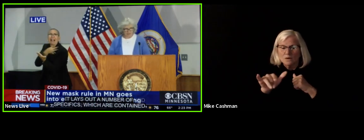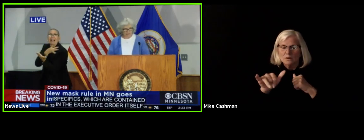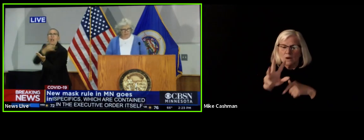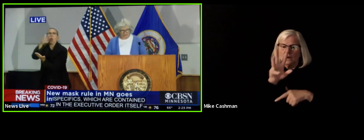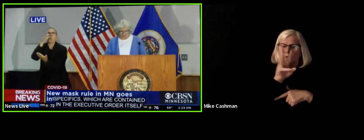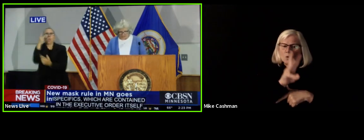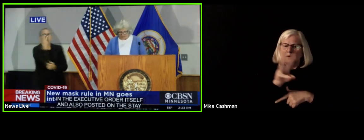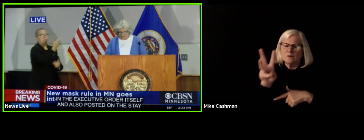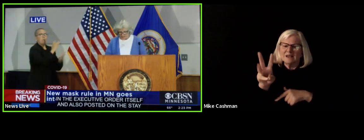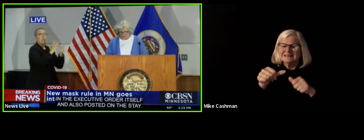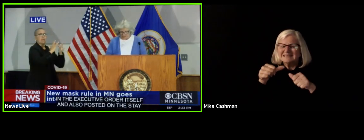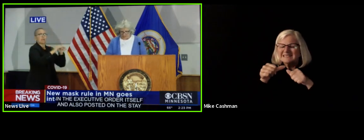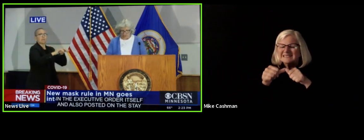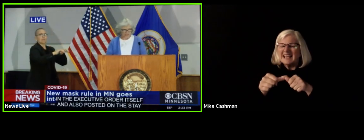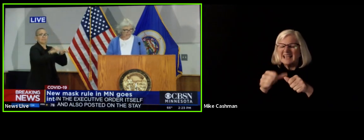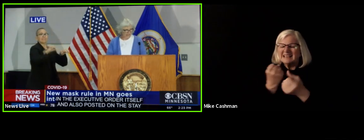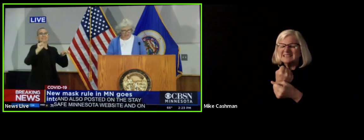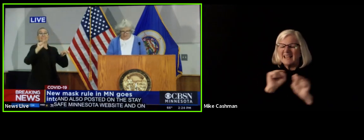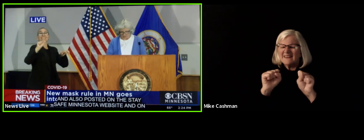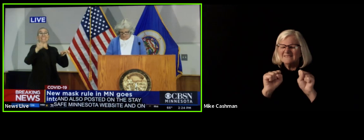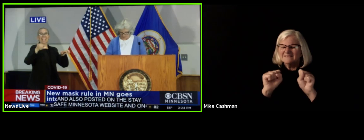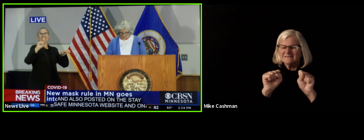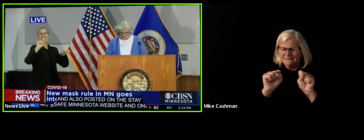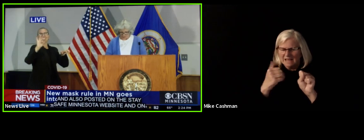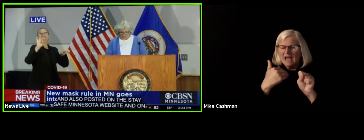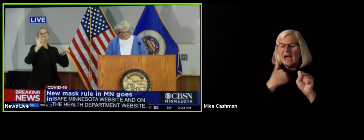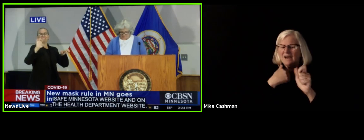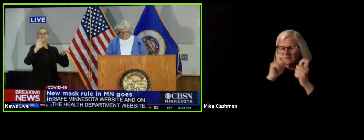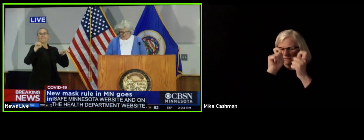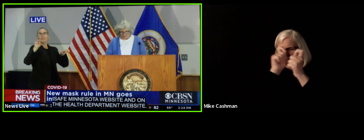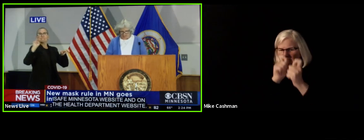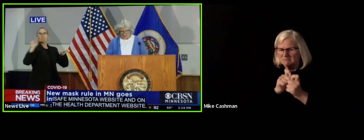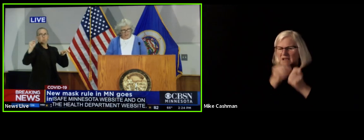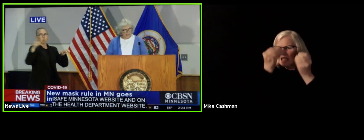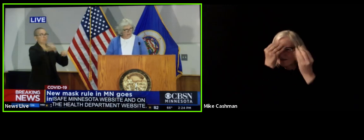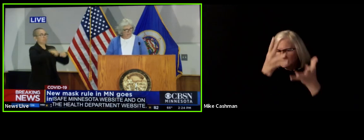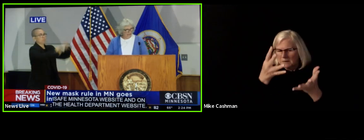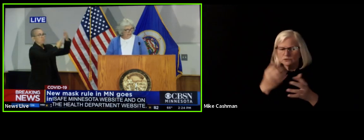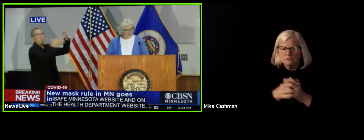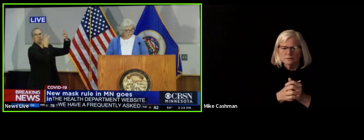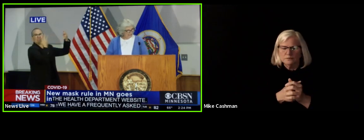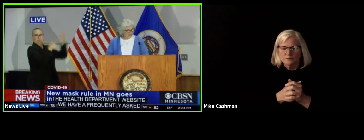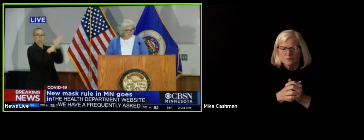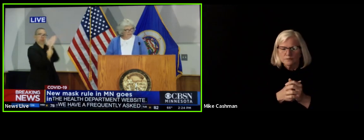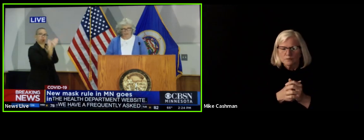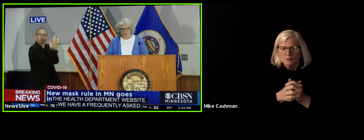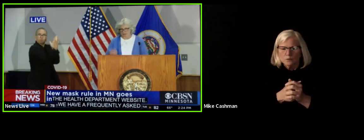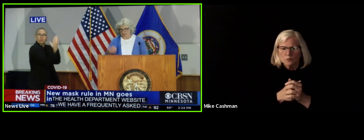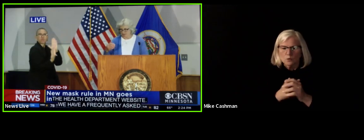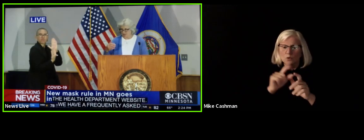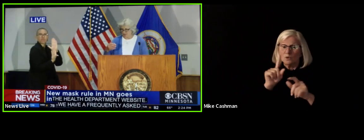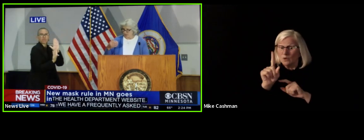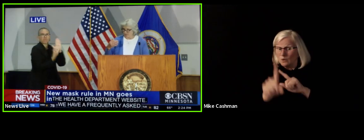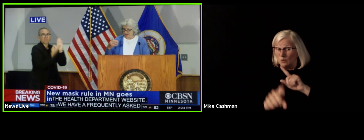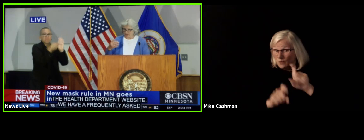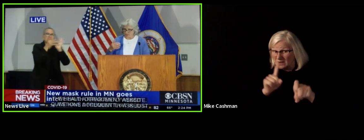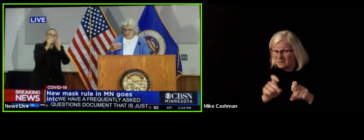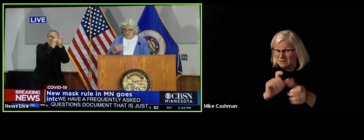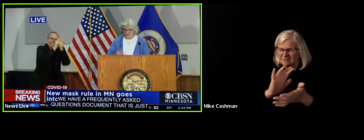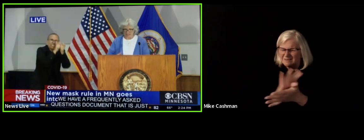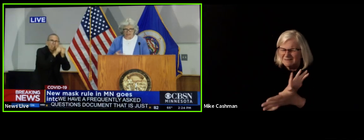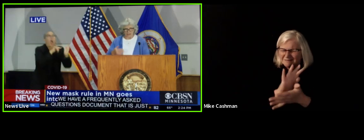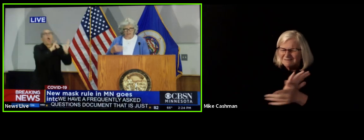department website, we have a frequently asked questions document, which is just going up. that details the circumstances under which mask